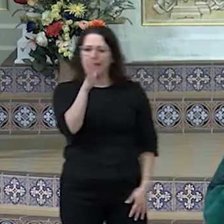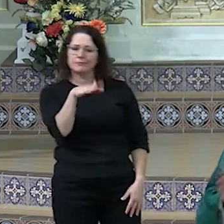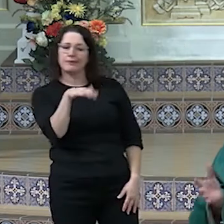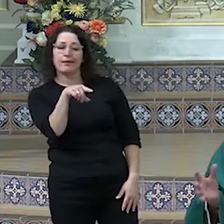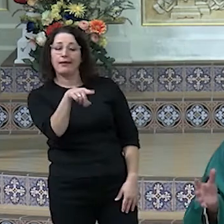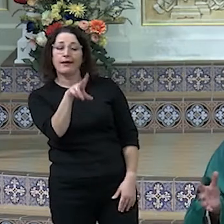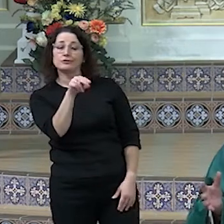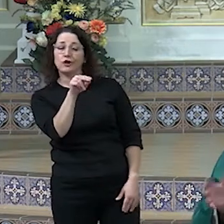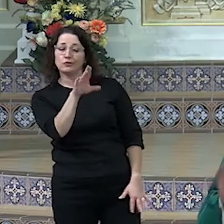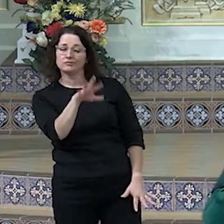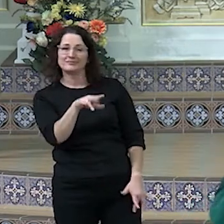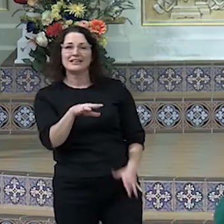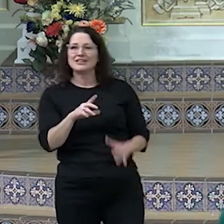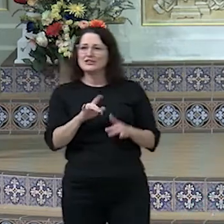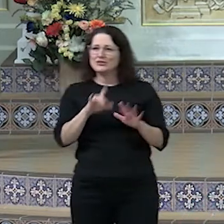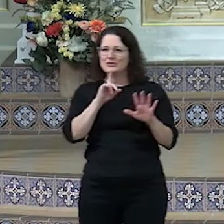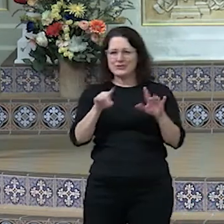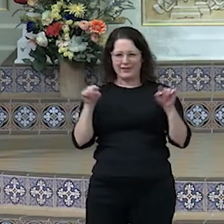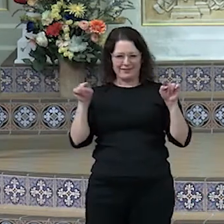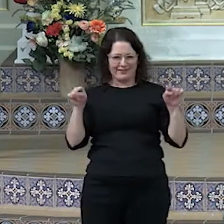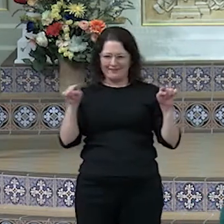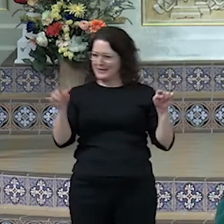were that beautiful,